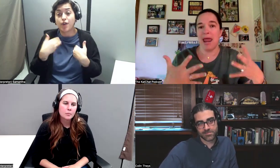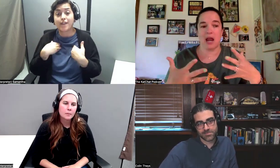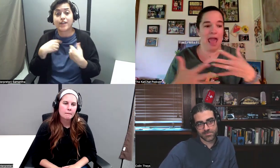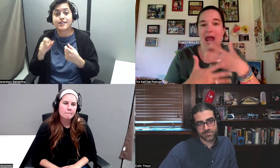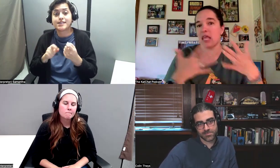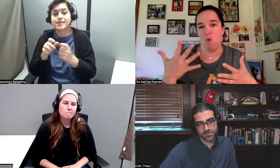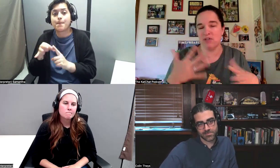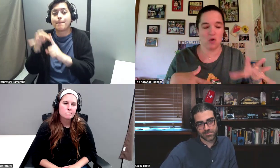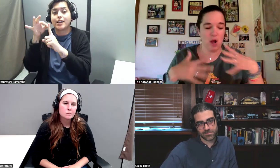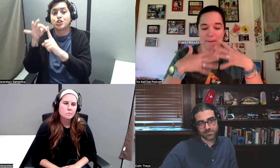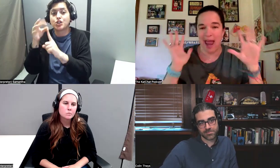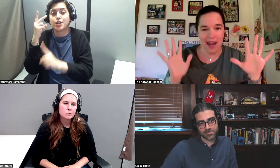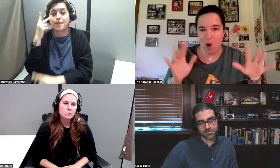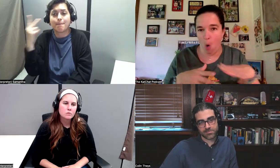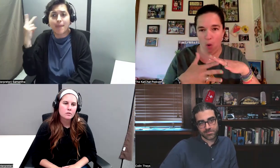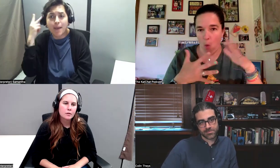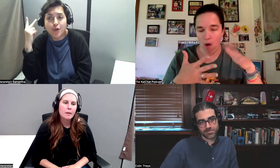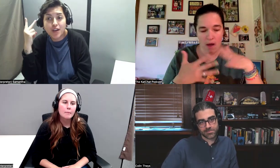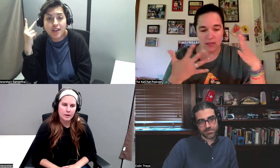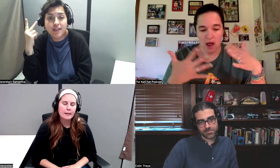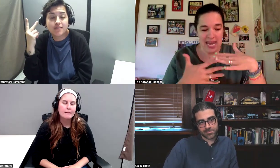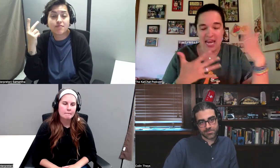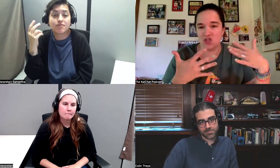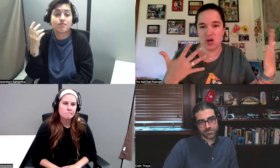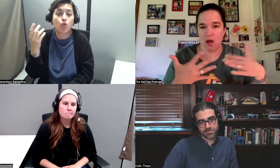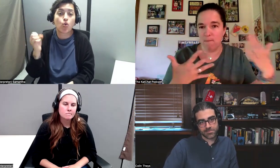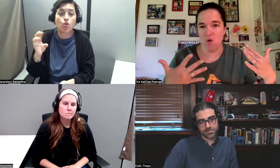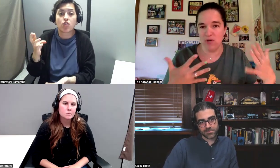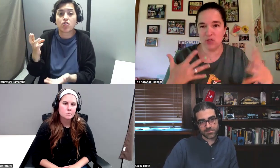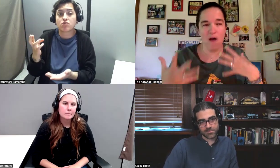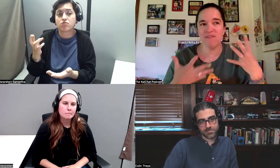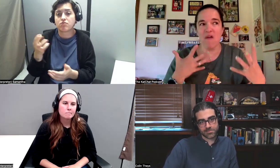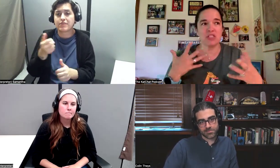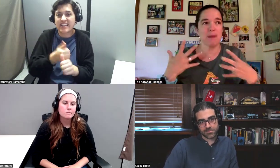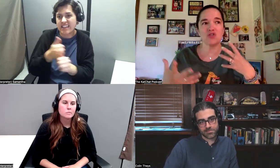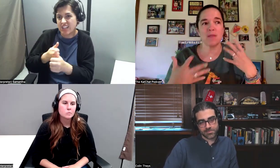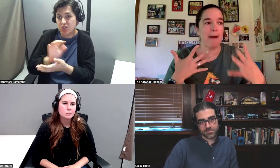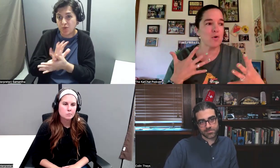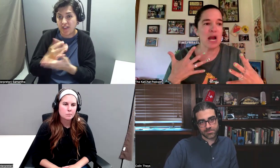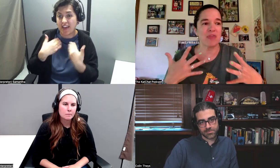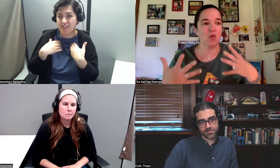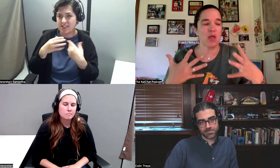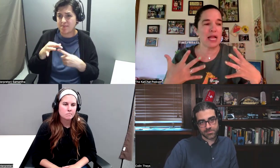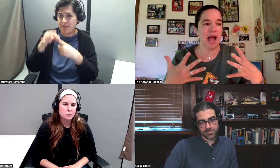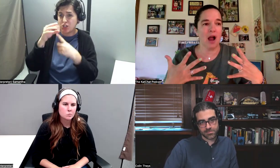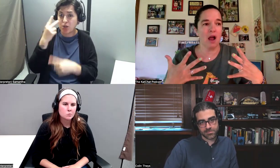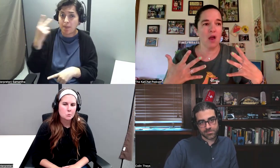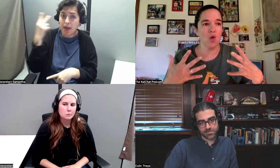Experience making any movie. You can pick any or each movie. Do you have a favorite special memory